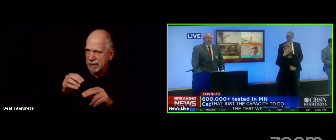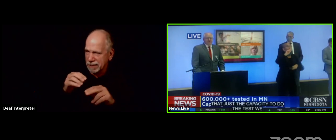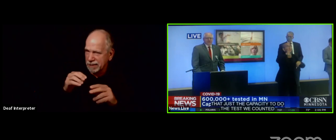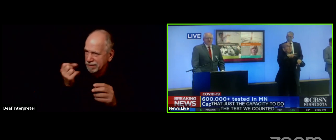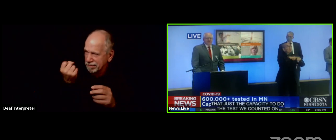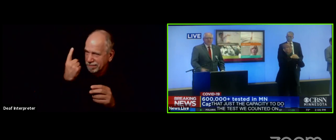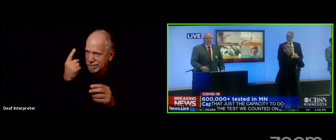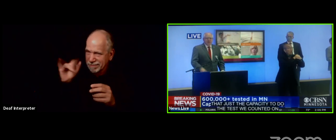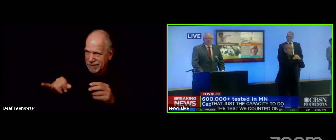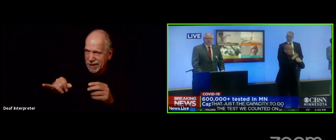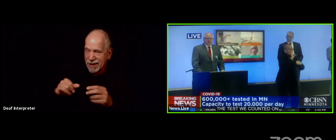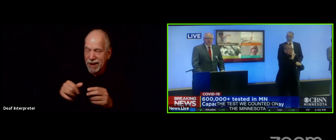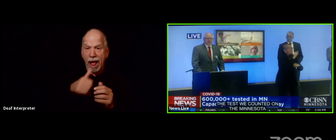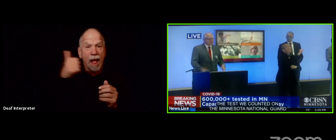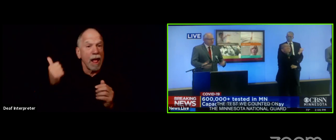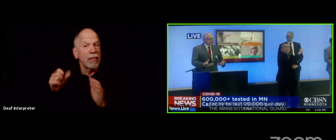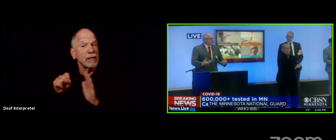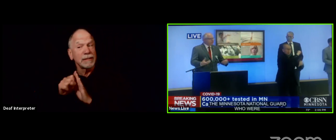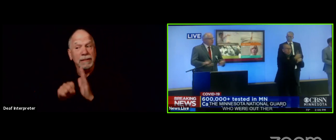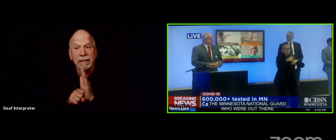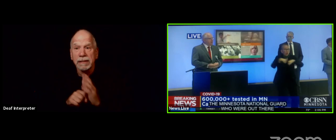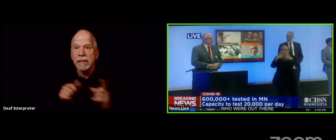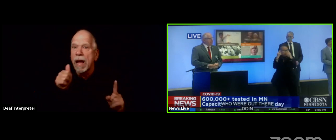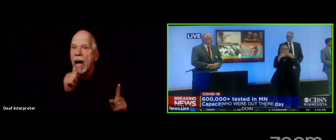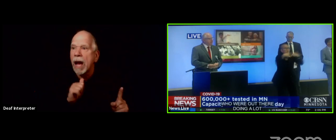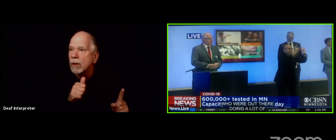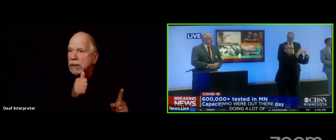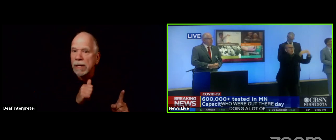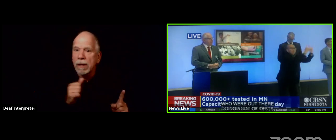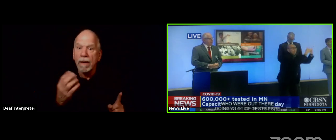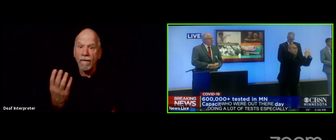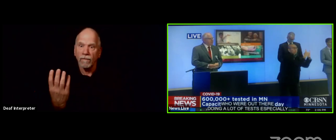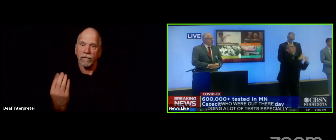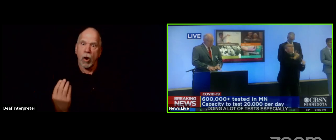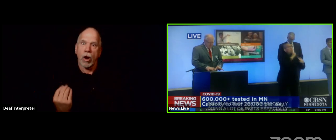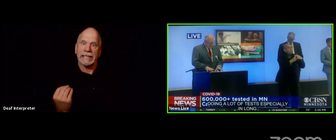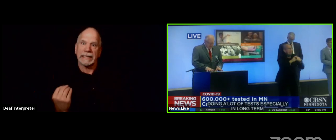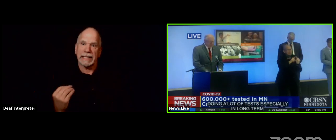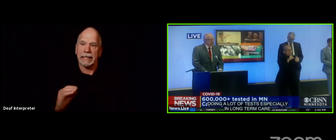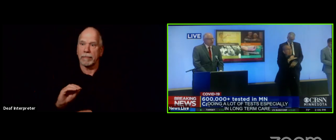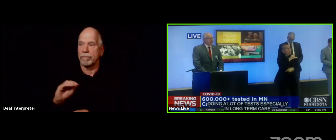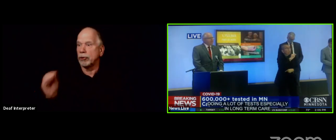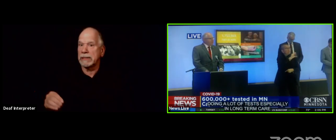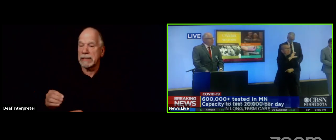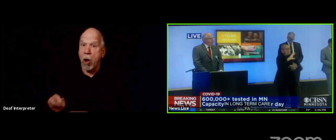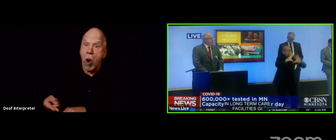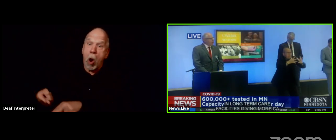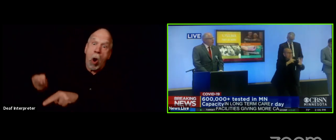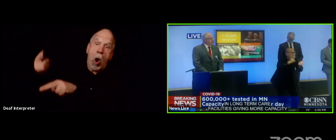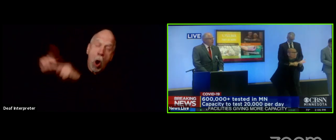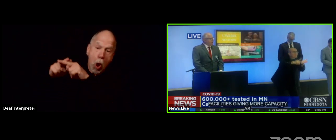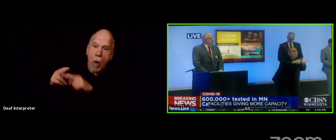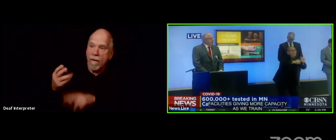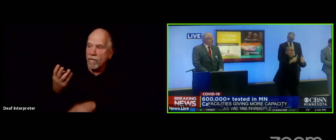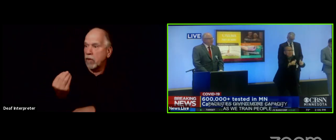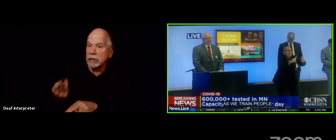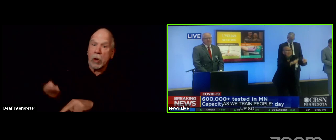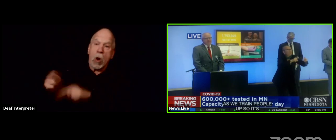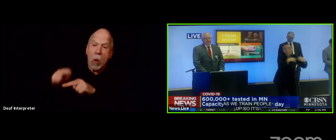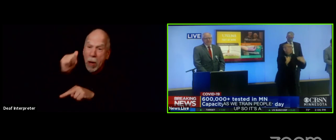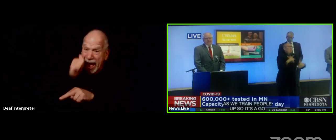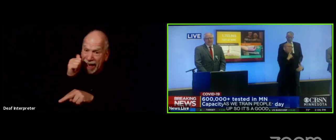of these testing, especially in long-term care facilities. It gives us more capacity as we train people up. So it's a good day in that regards. As